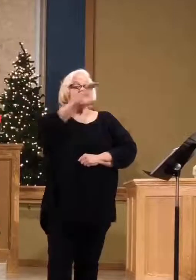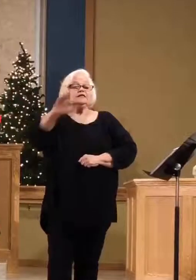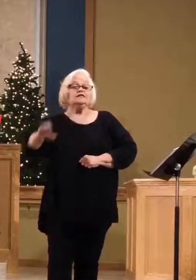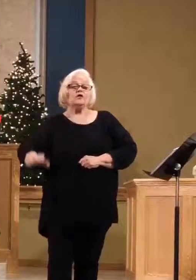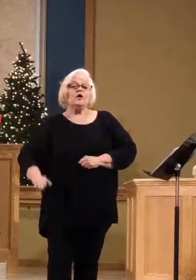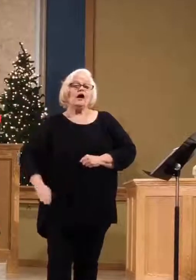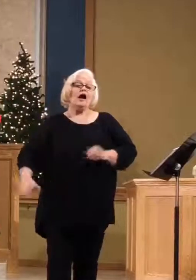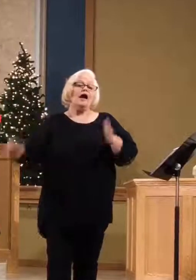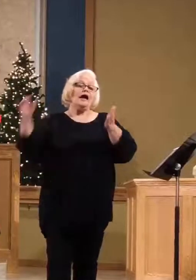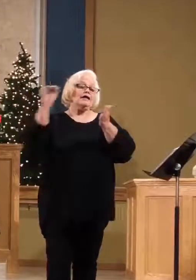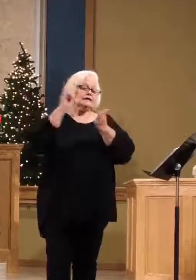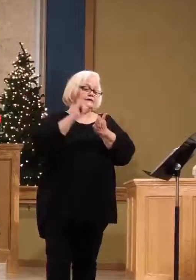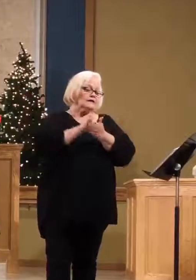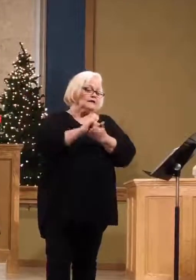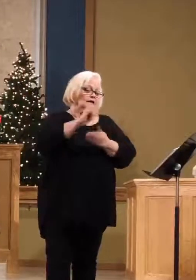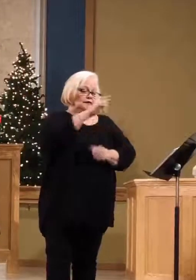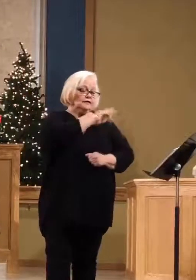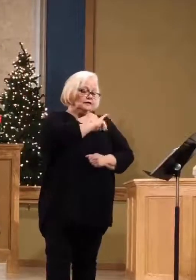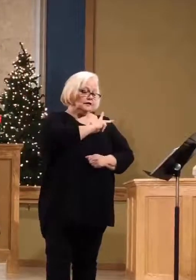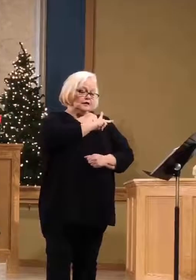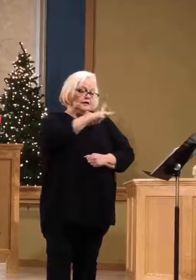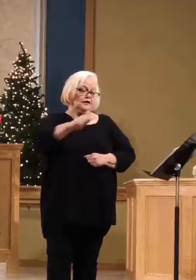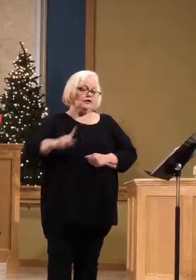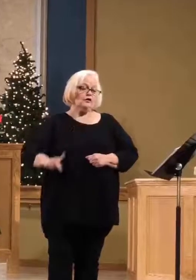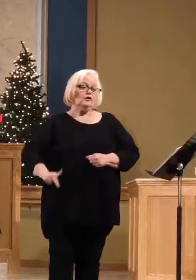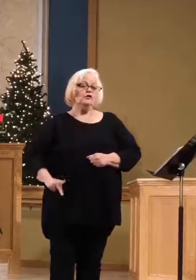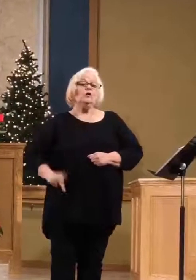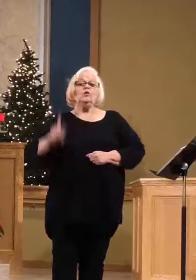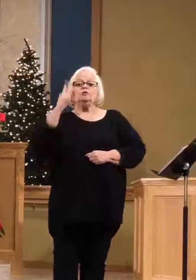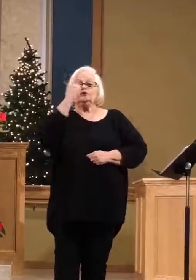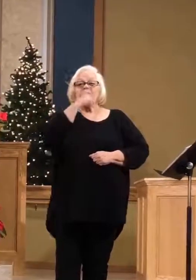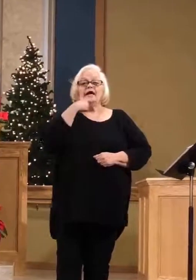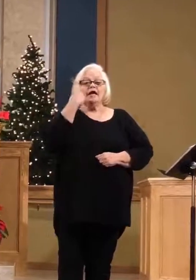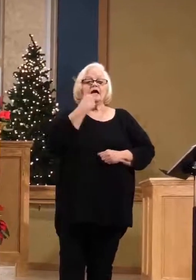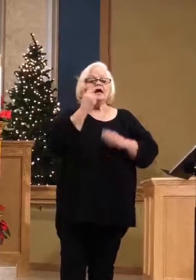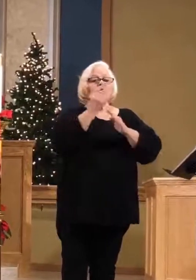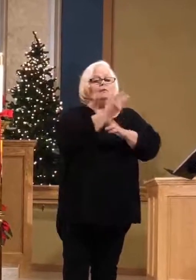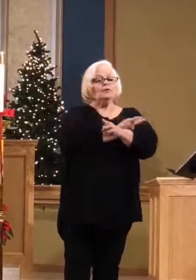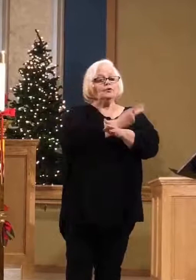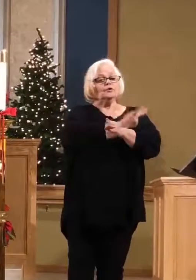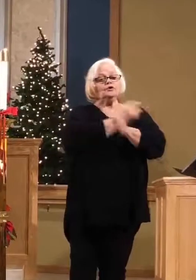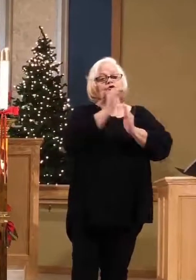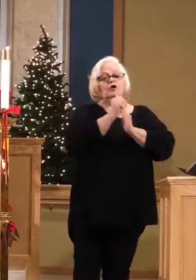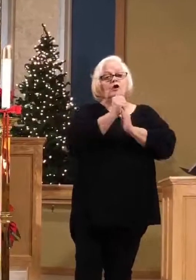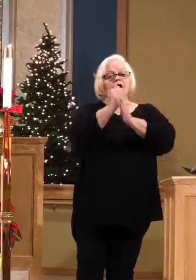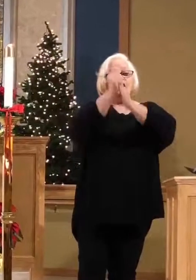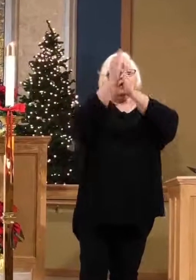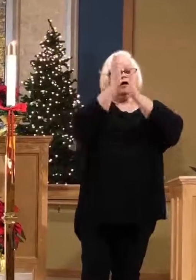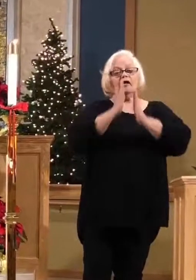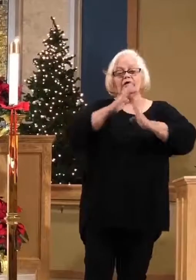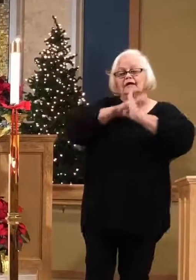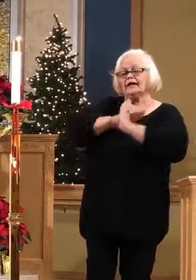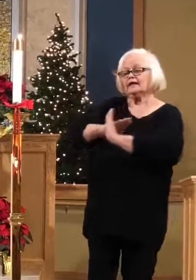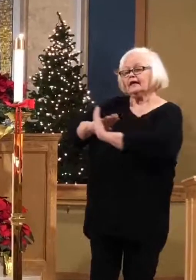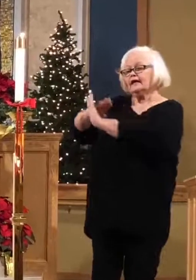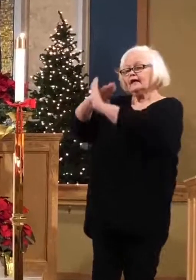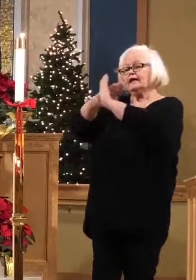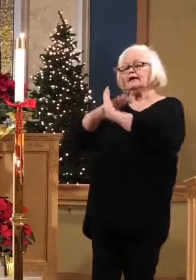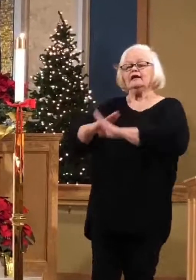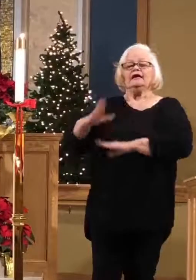This is Christ the King, whom shepherds warn